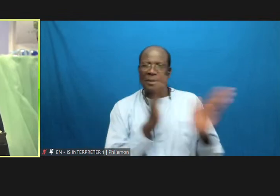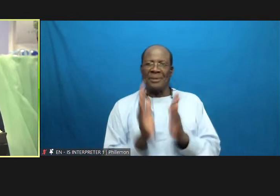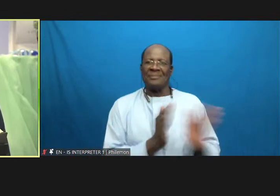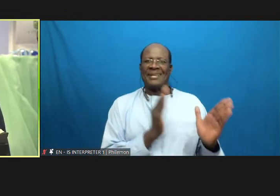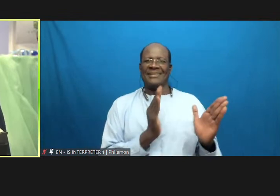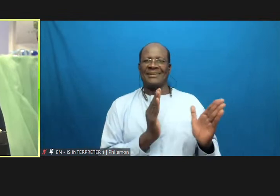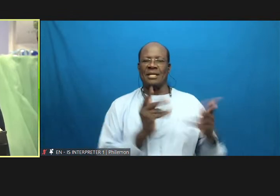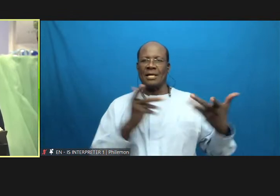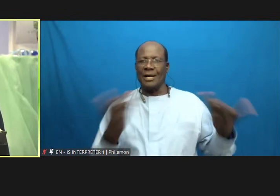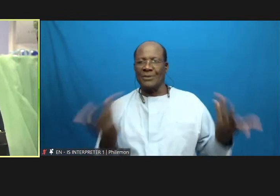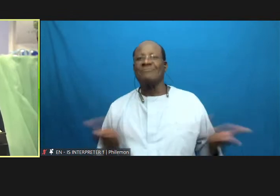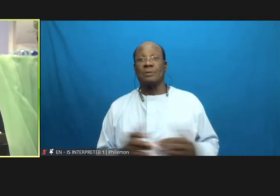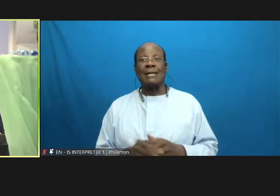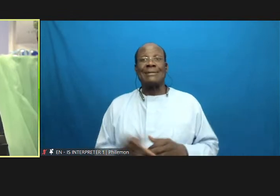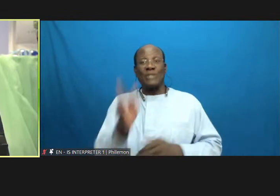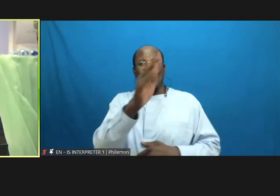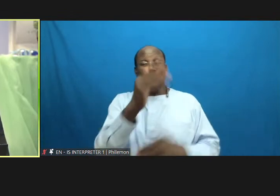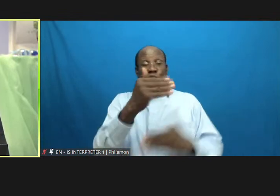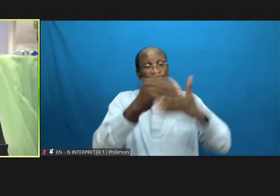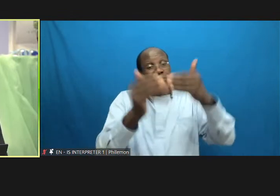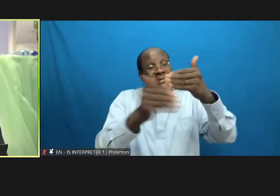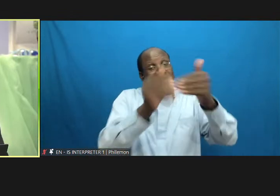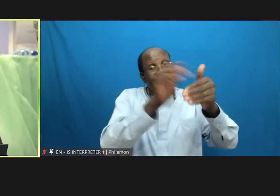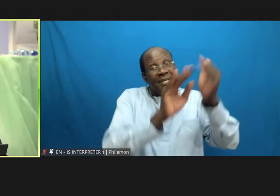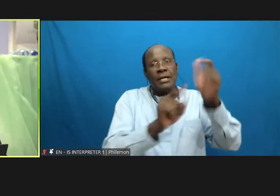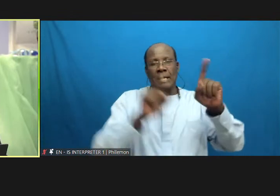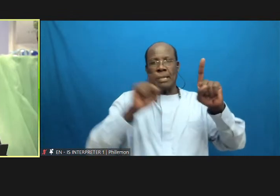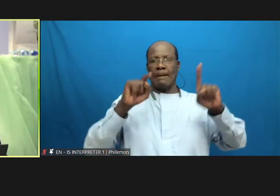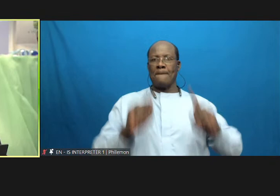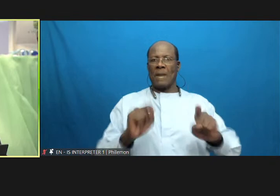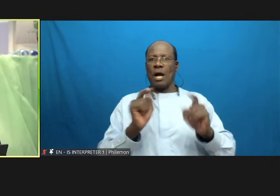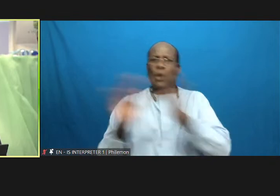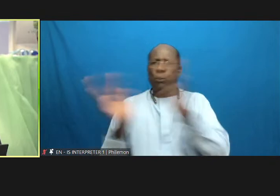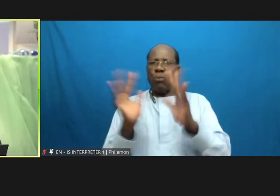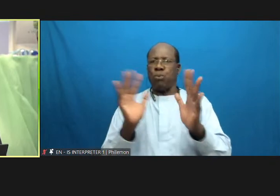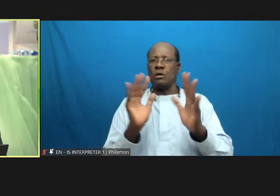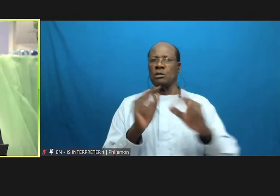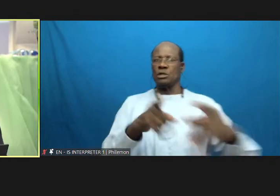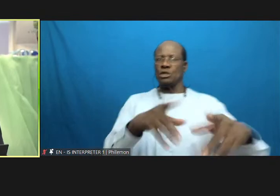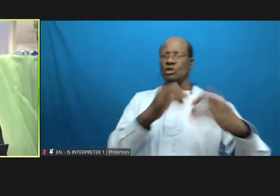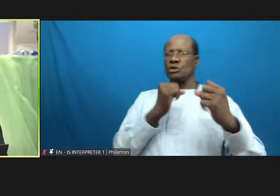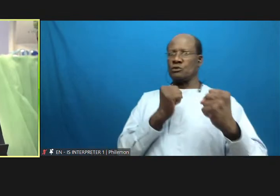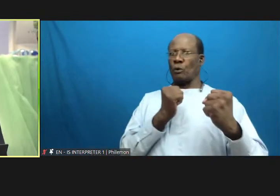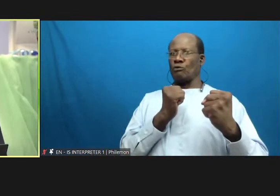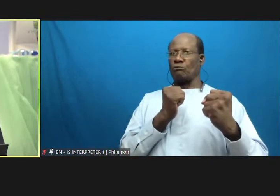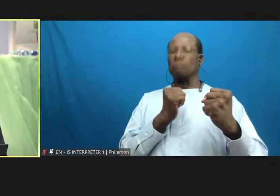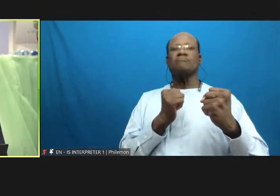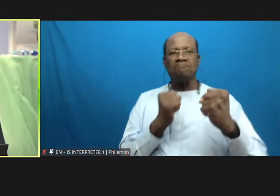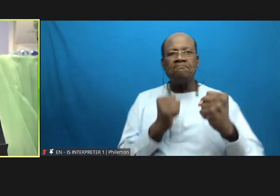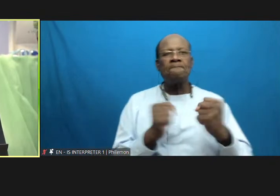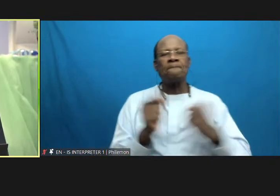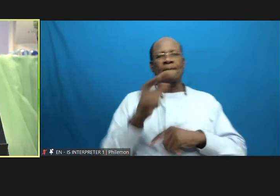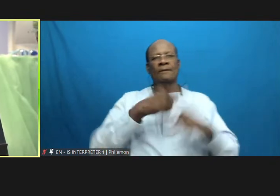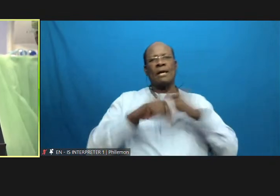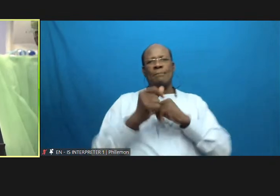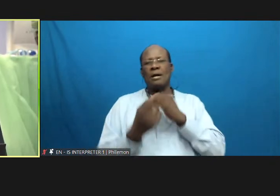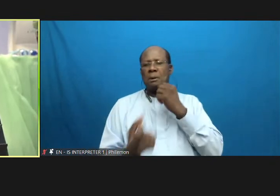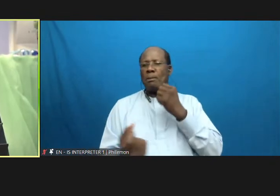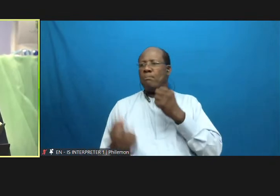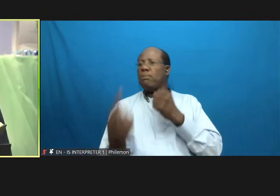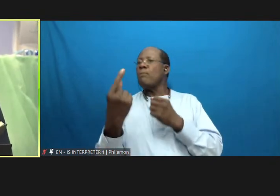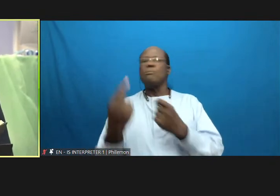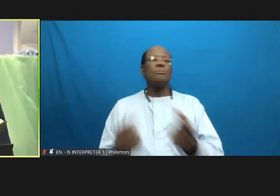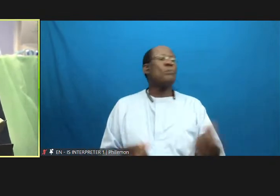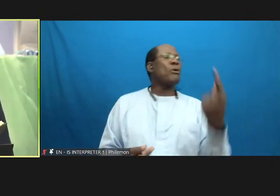climate resilience. Just as perhaps a summary, I think there are quite a few emerging cross-cutting